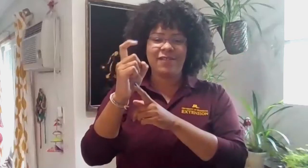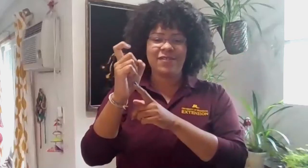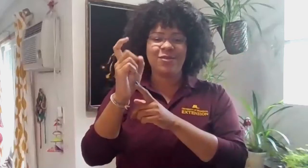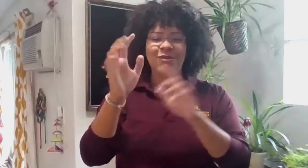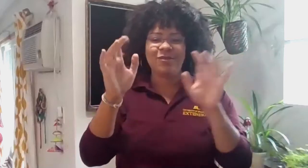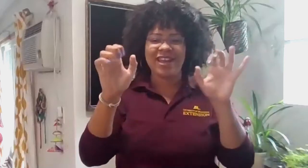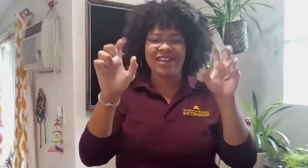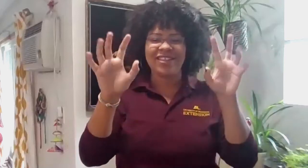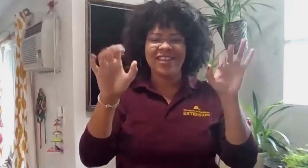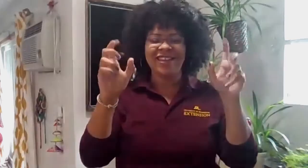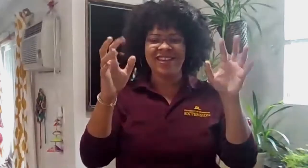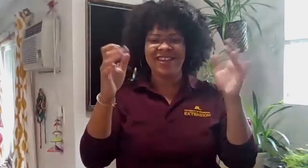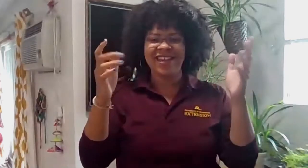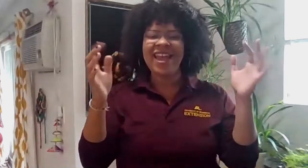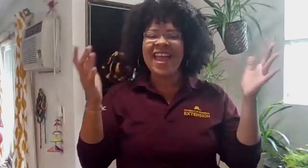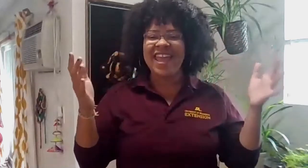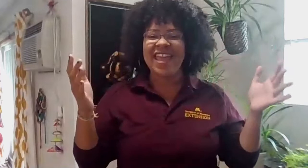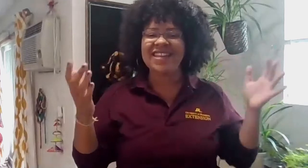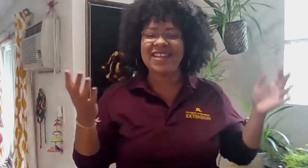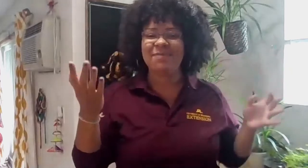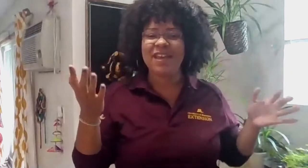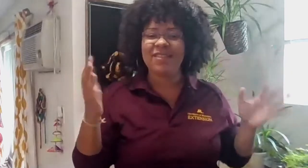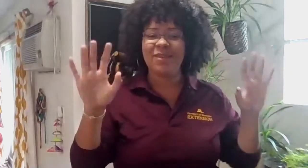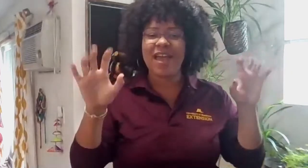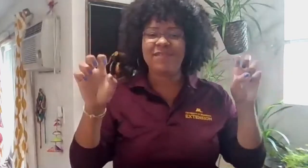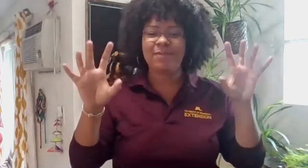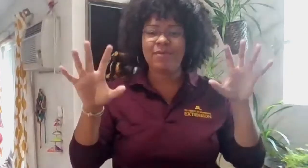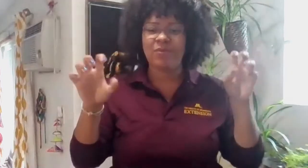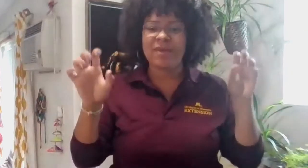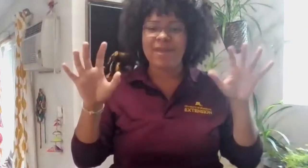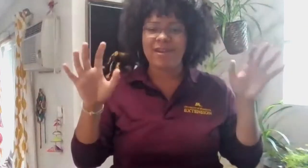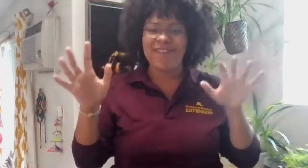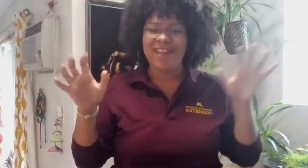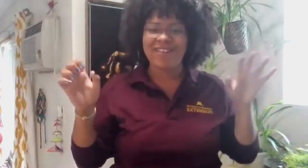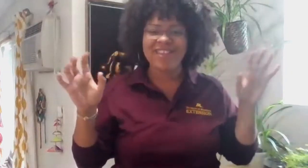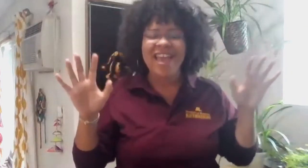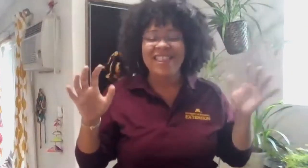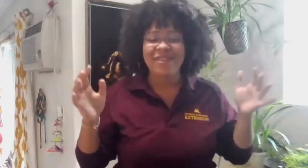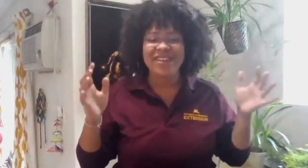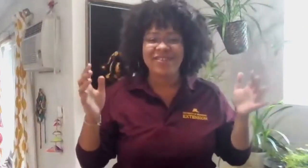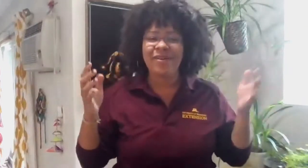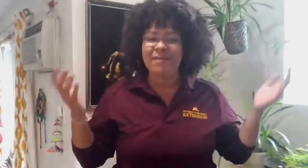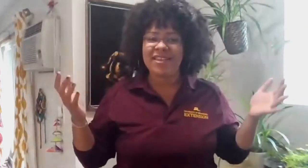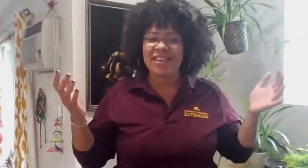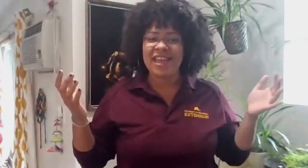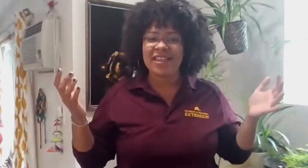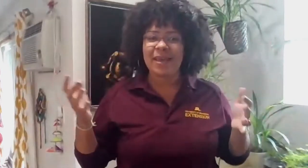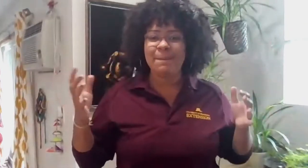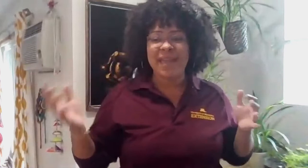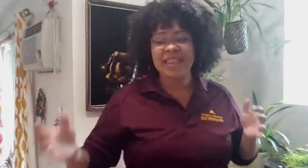these cool ways. And it's because that we have these bones that we can bend our fingers that we can do amazing things like pick